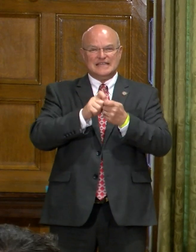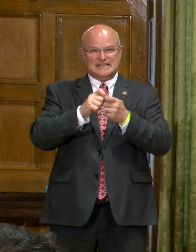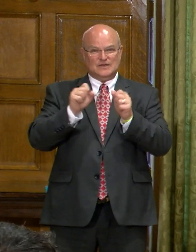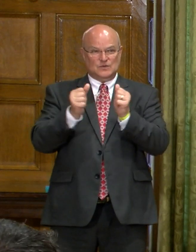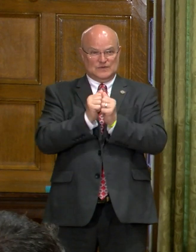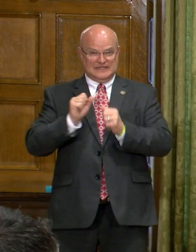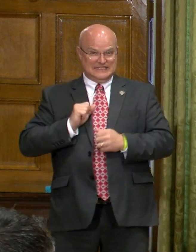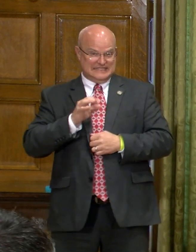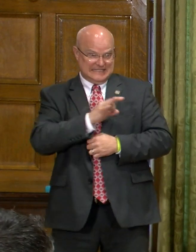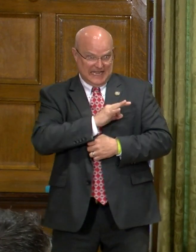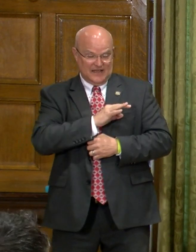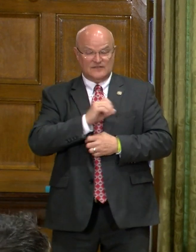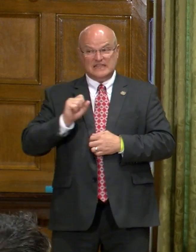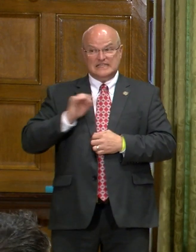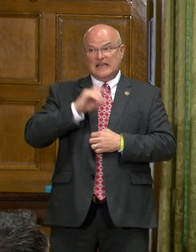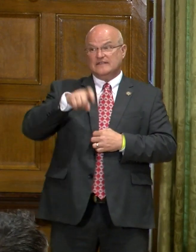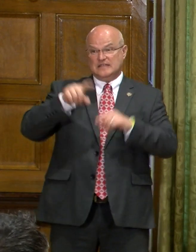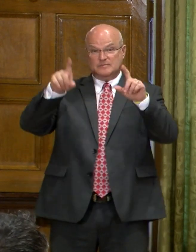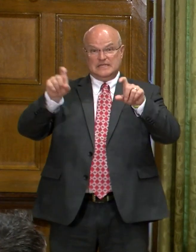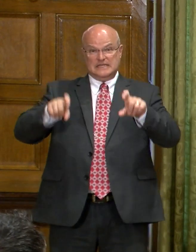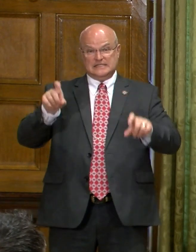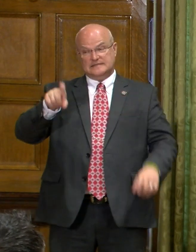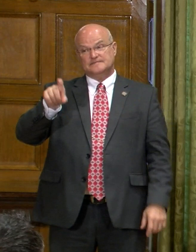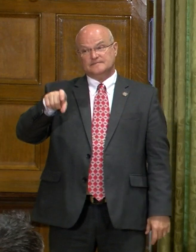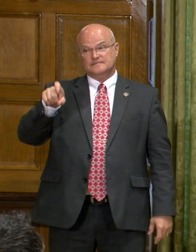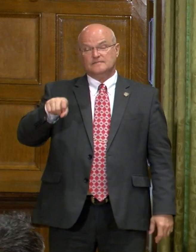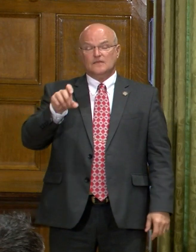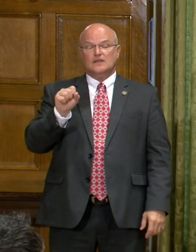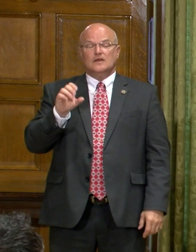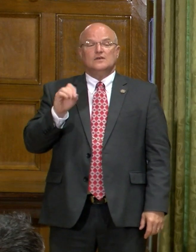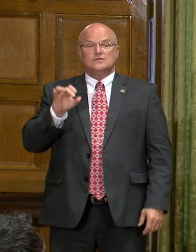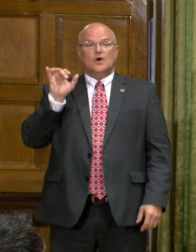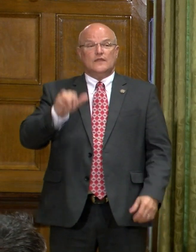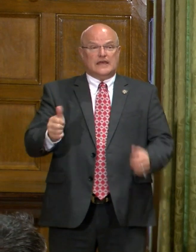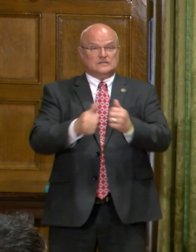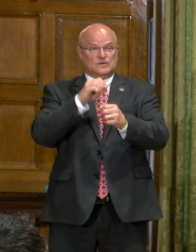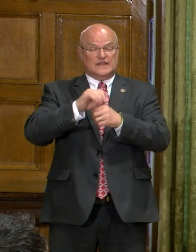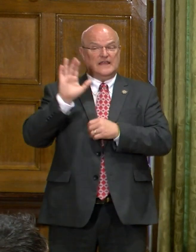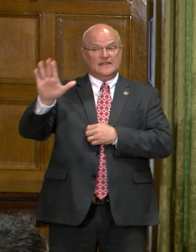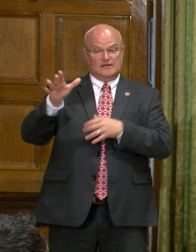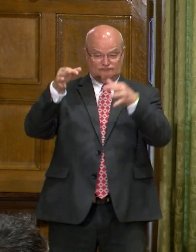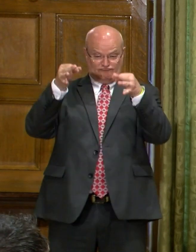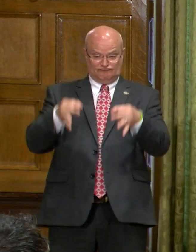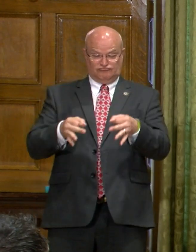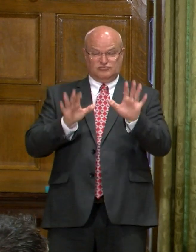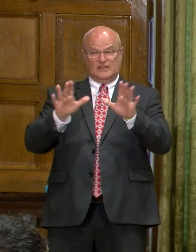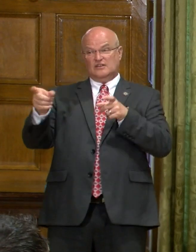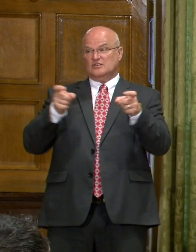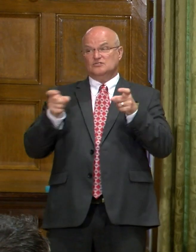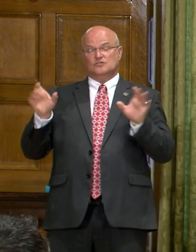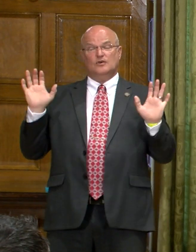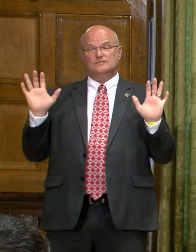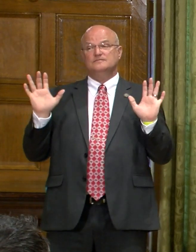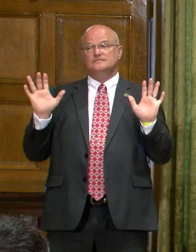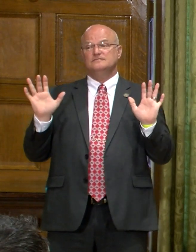of the staff needed to be tested. And that's within their jurisdiction and their